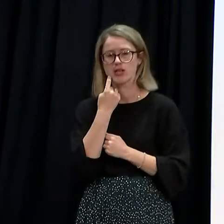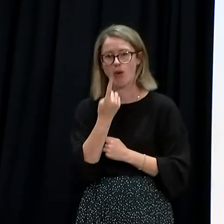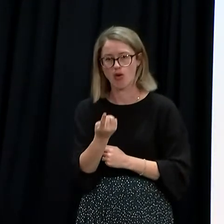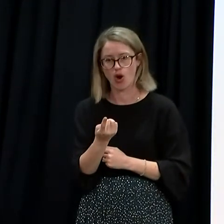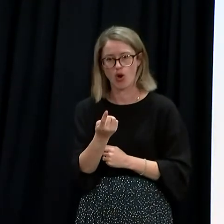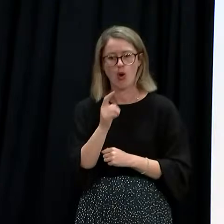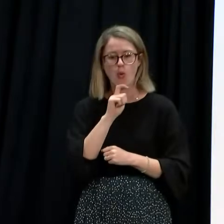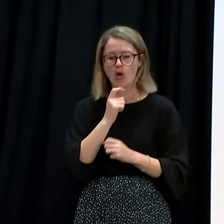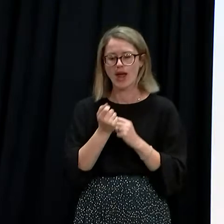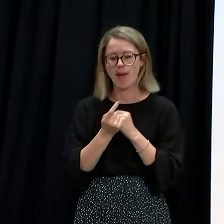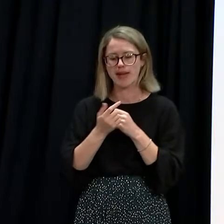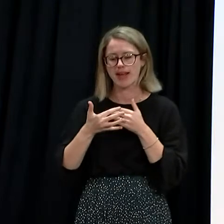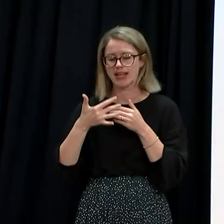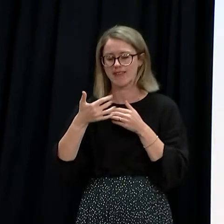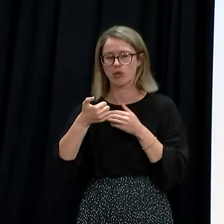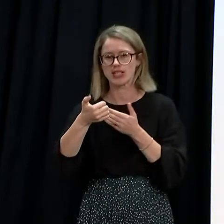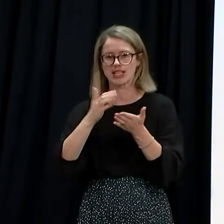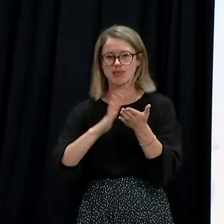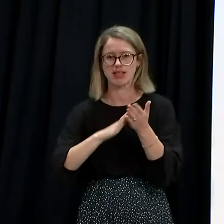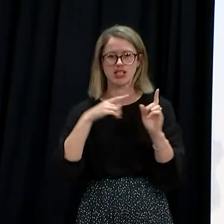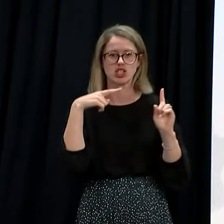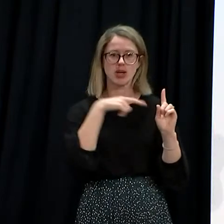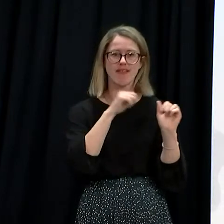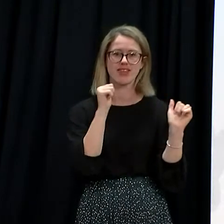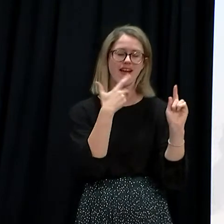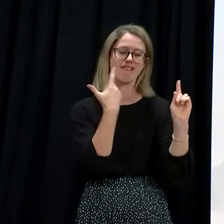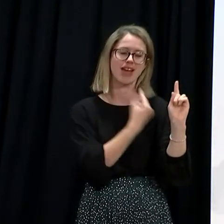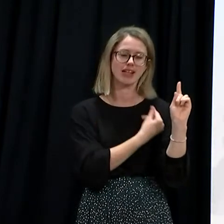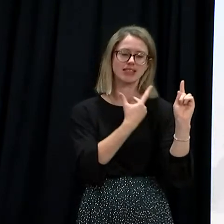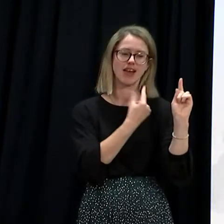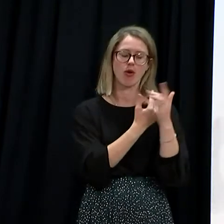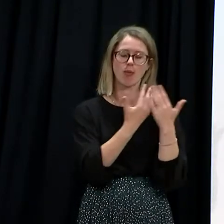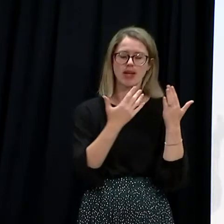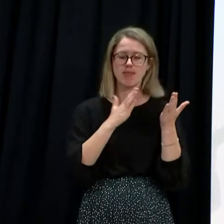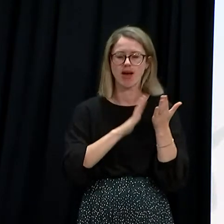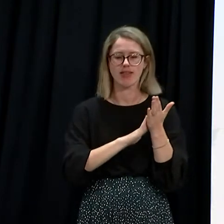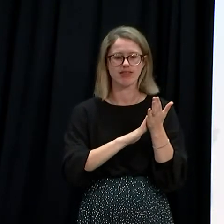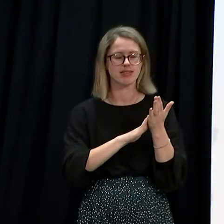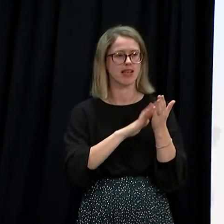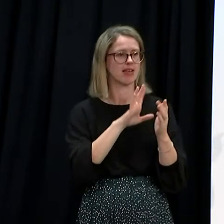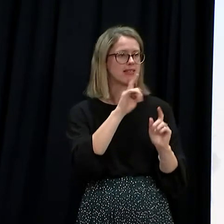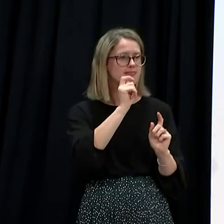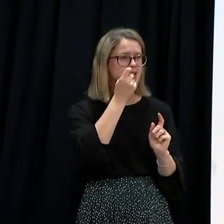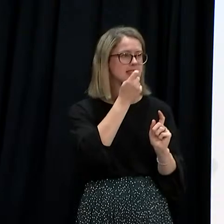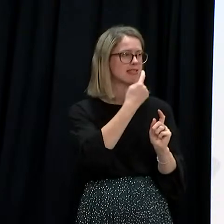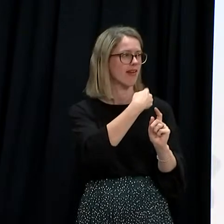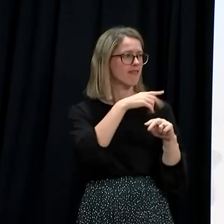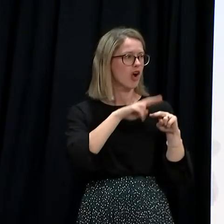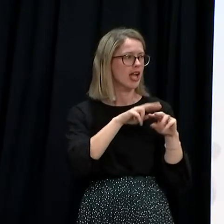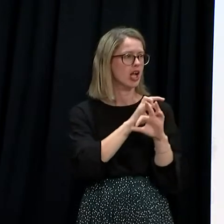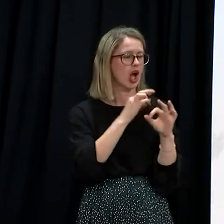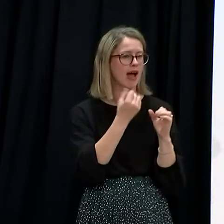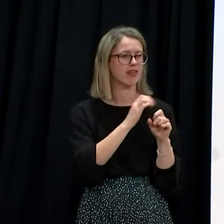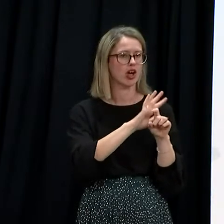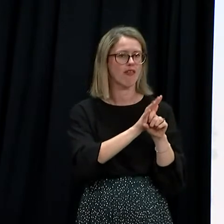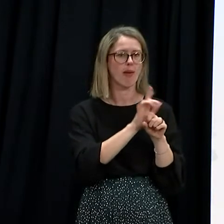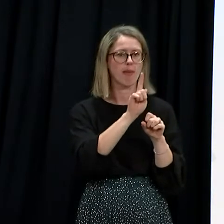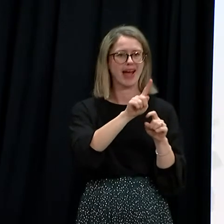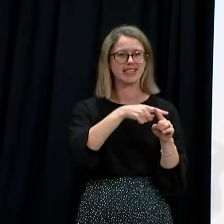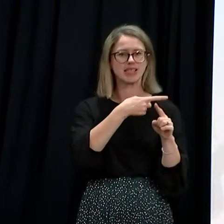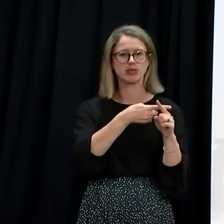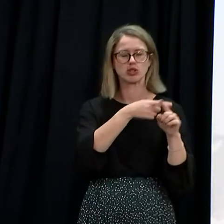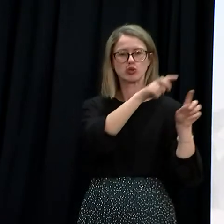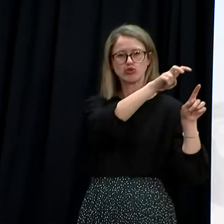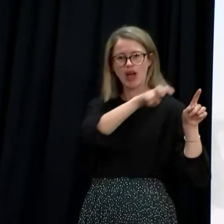doesn't happen again for another 6 months. She's been fully vaccinated for months, provided a voluntary negative COVID test on Friday, but her exemption to travel